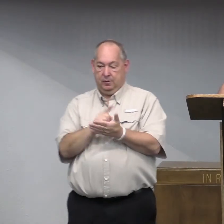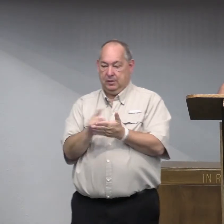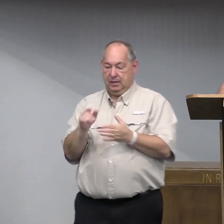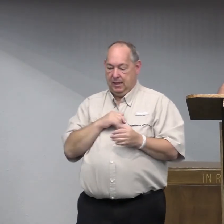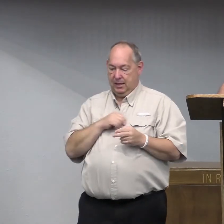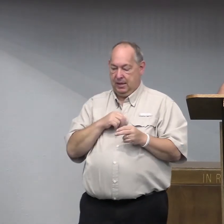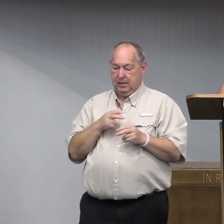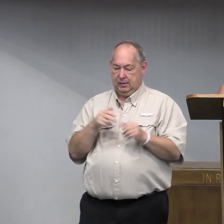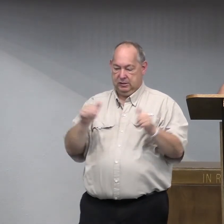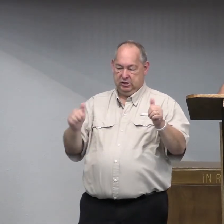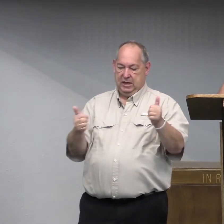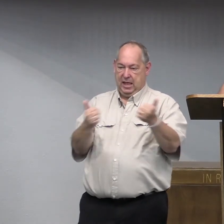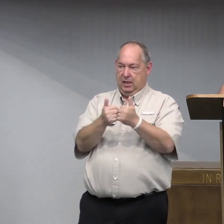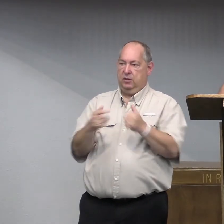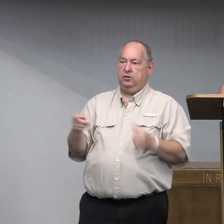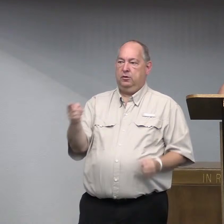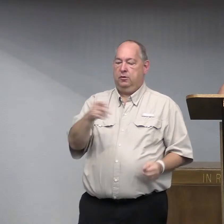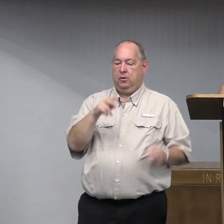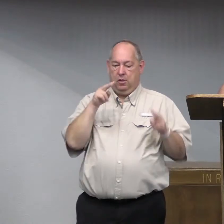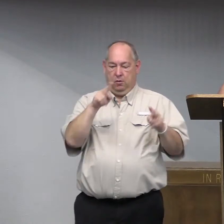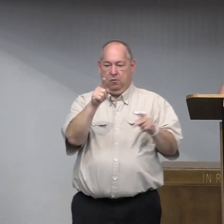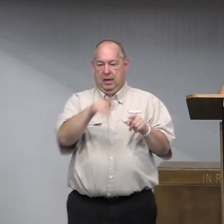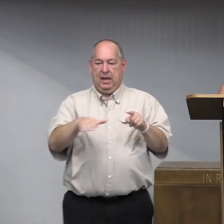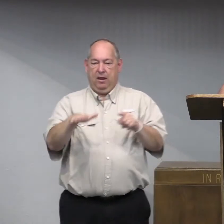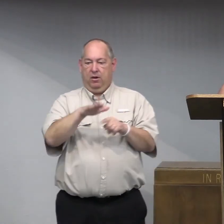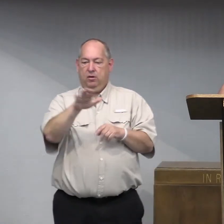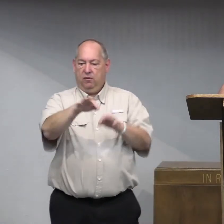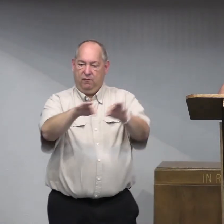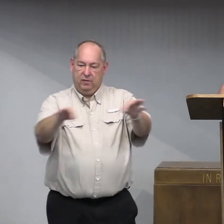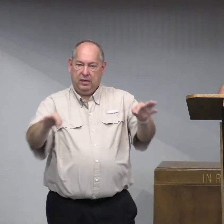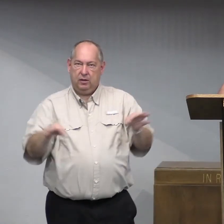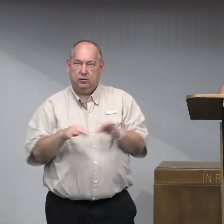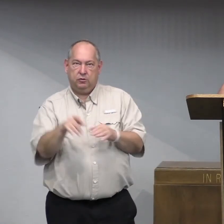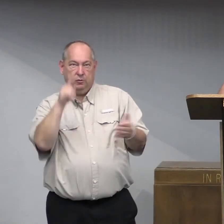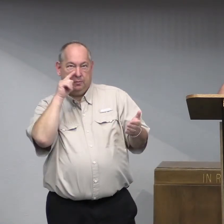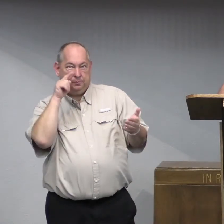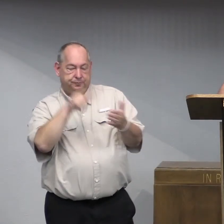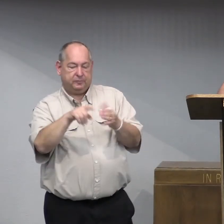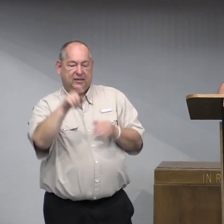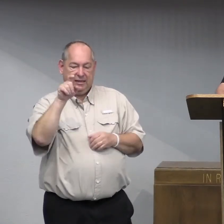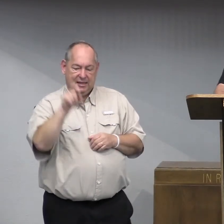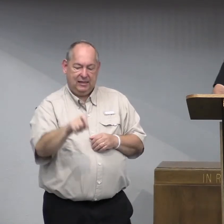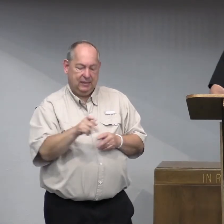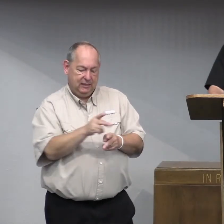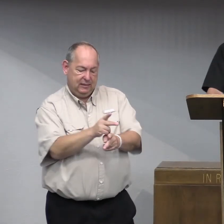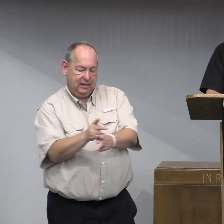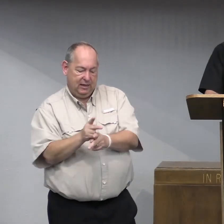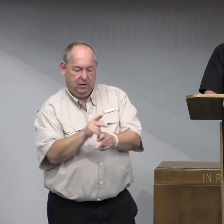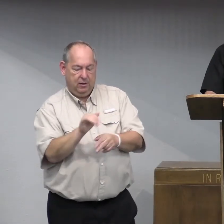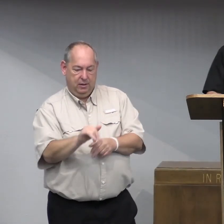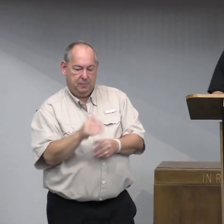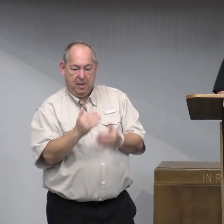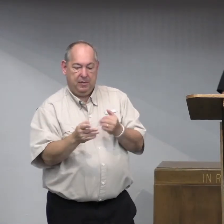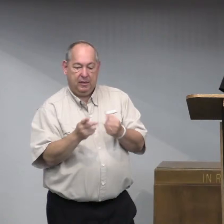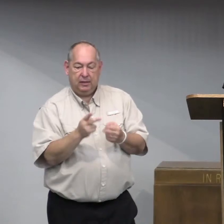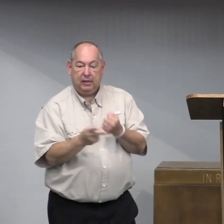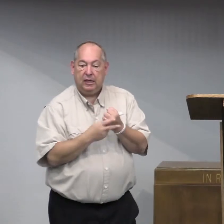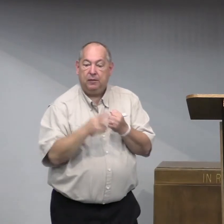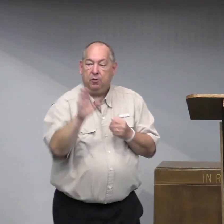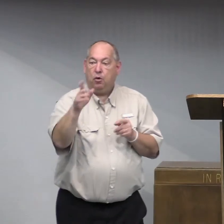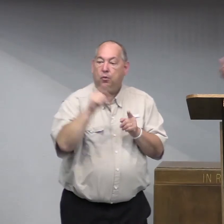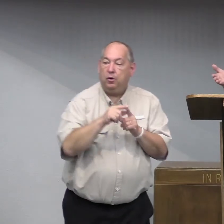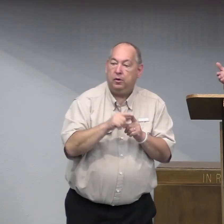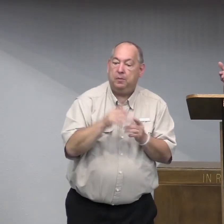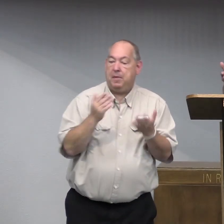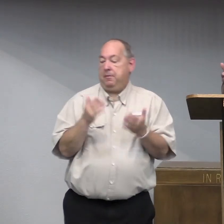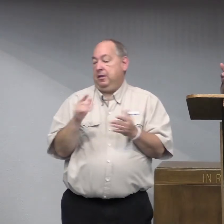challenge you to look at one area of your field that you recognize needs tending. Maybe it's keeping your word.